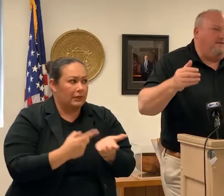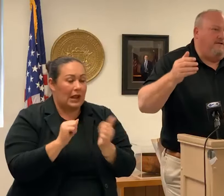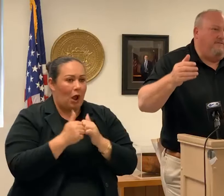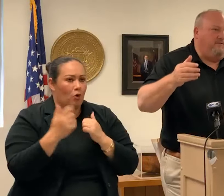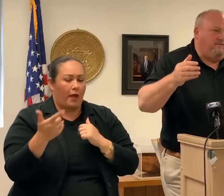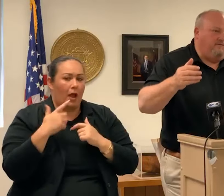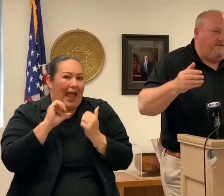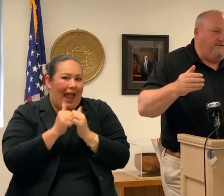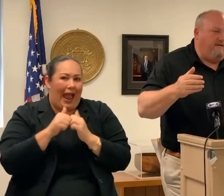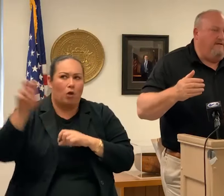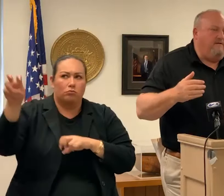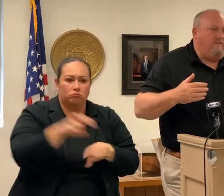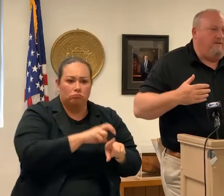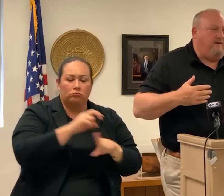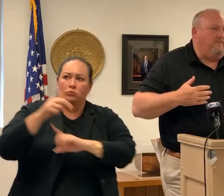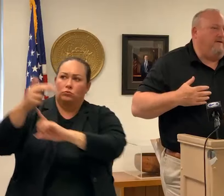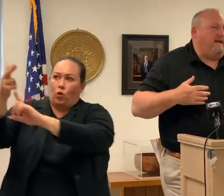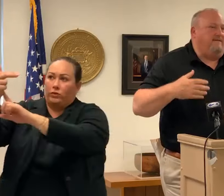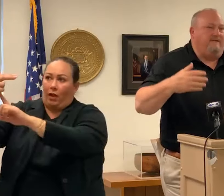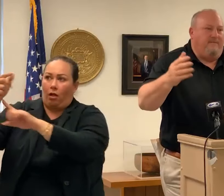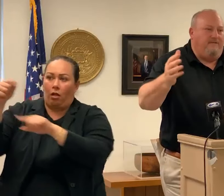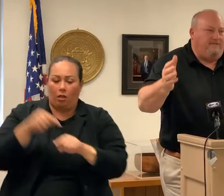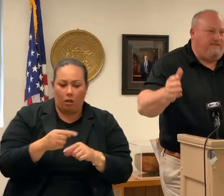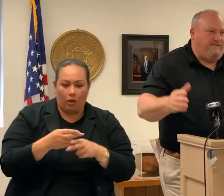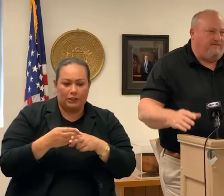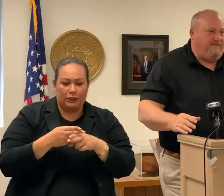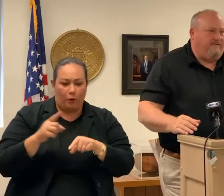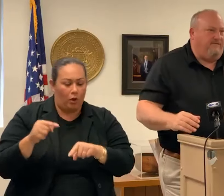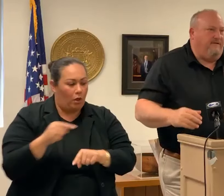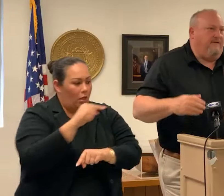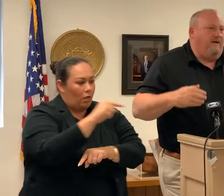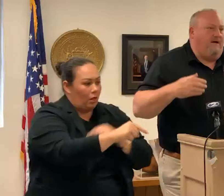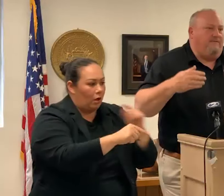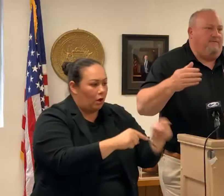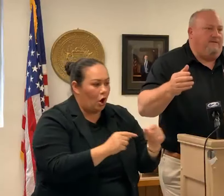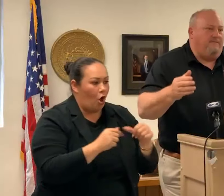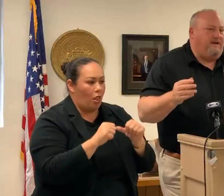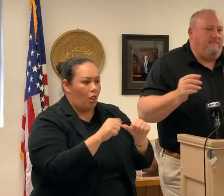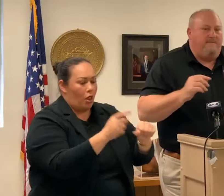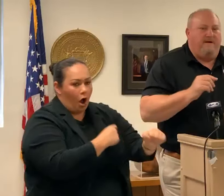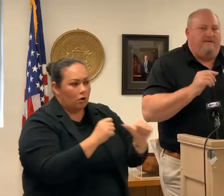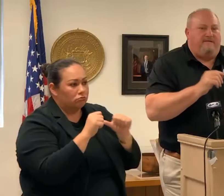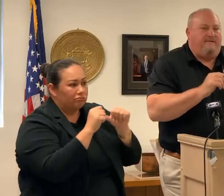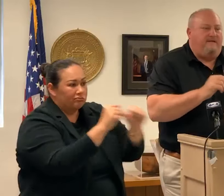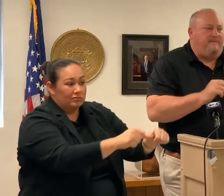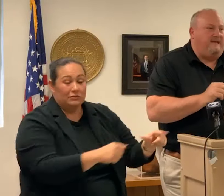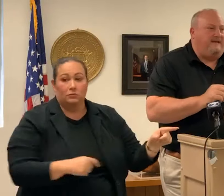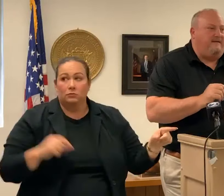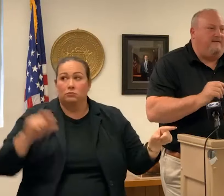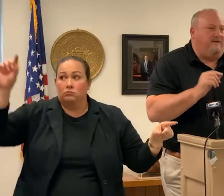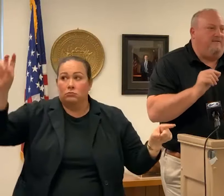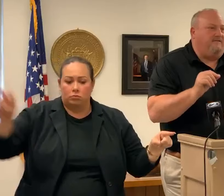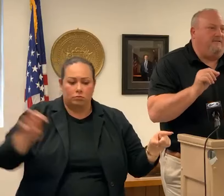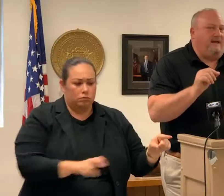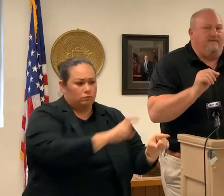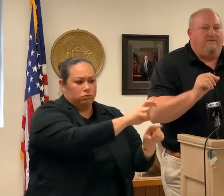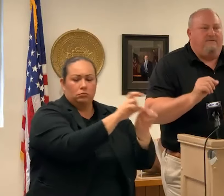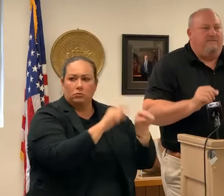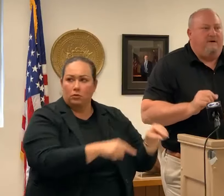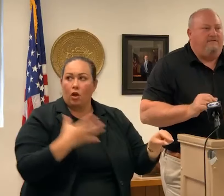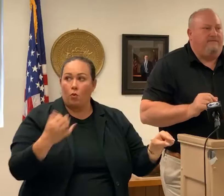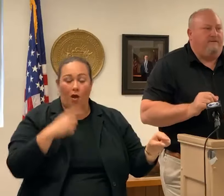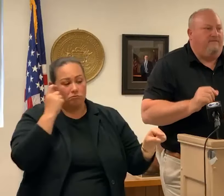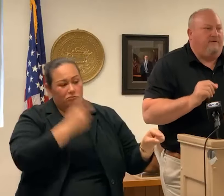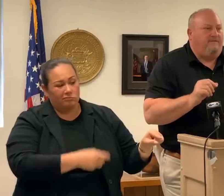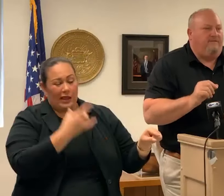more longer, stable solution where we can provide 18 months of assistance through rental. Keep in mind, as I said in the beginning, we originally gave